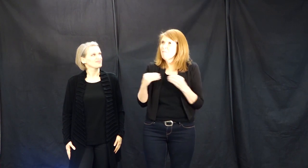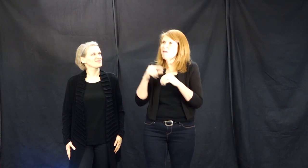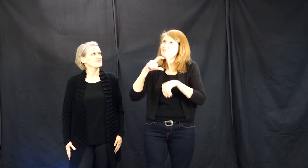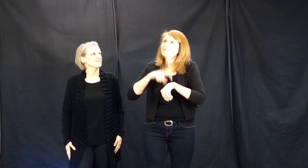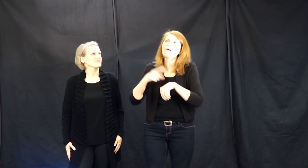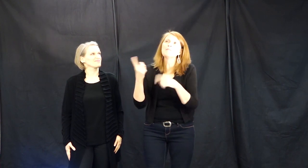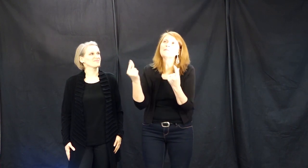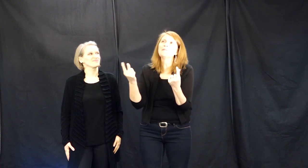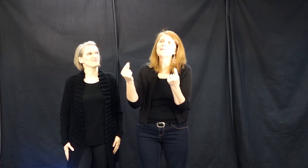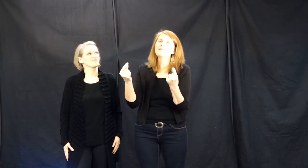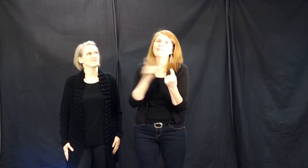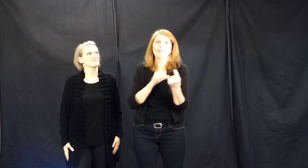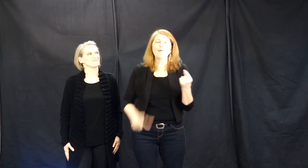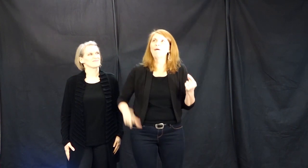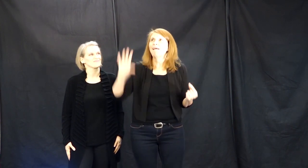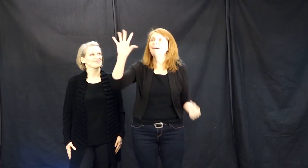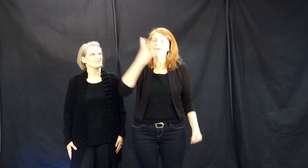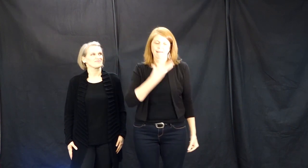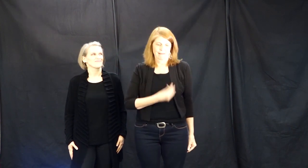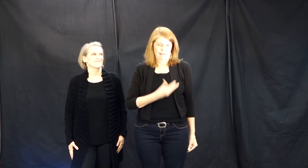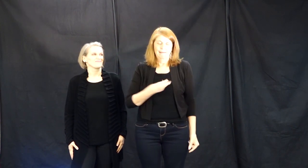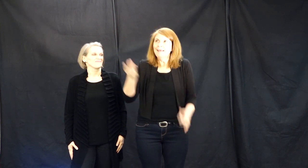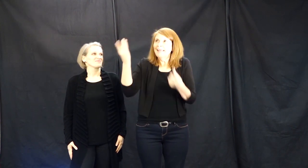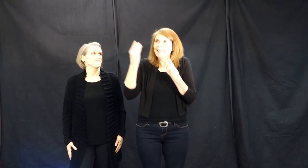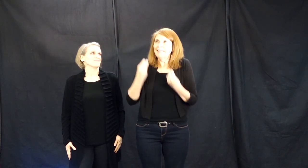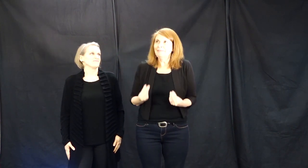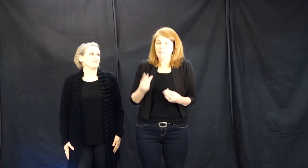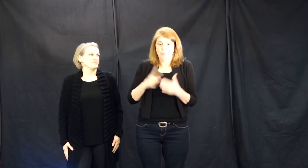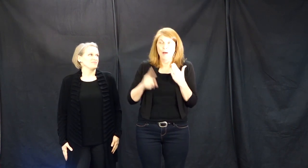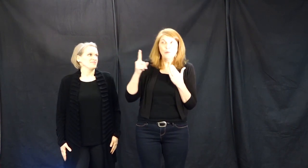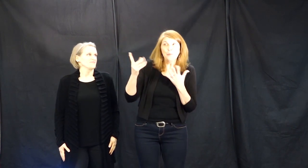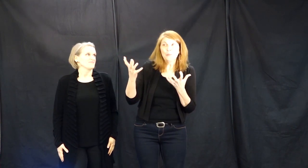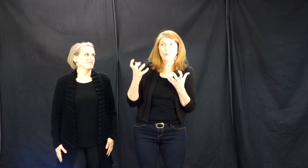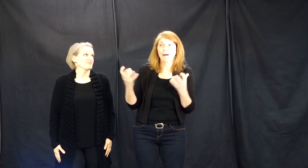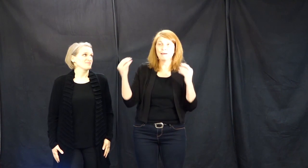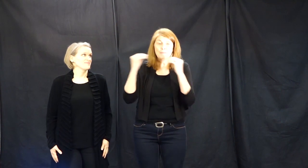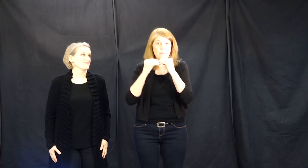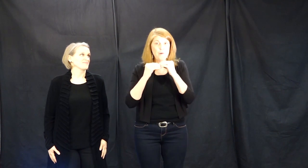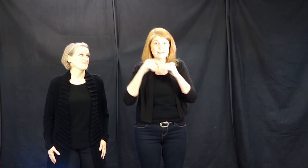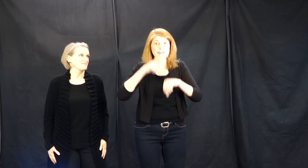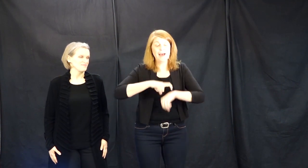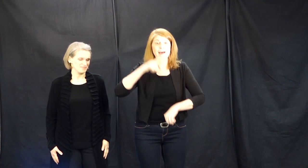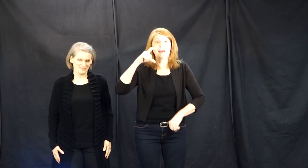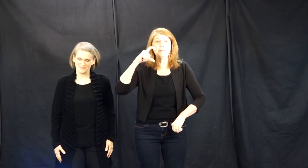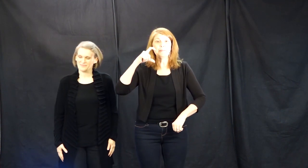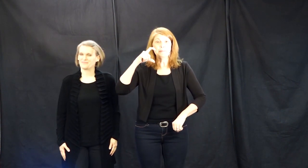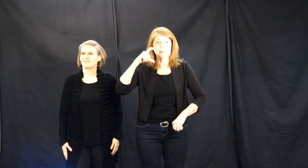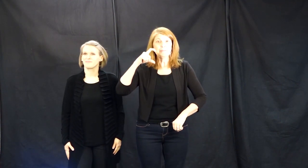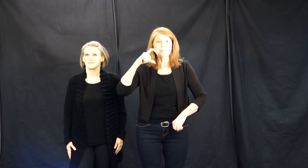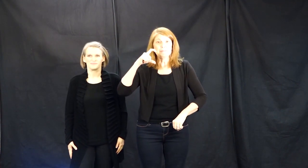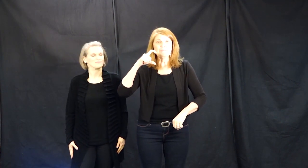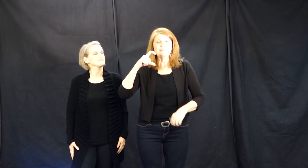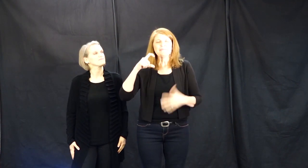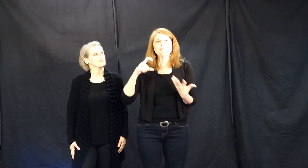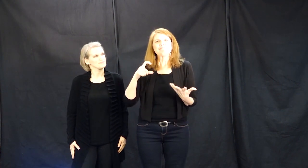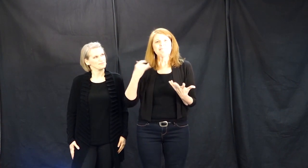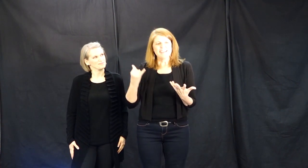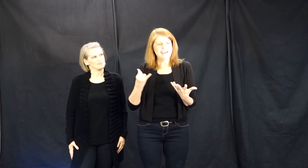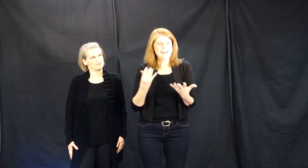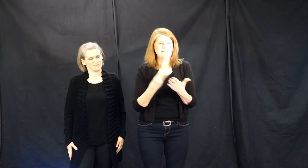The Lord in His kindness, He gives me what you always wanted. He gives me more time. I raise funds in D.C.